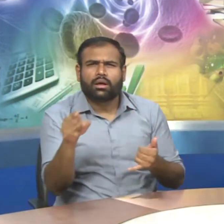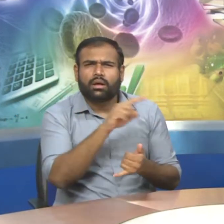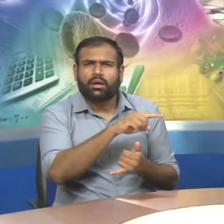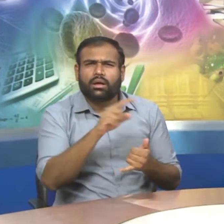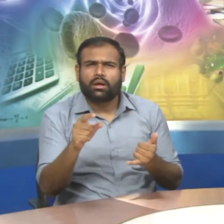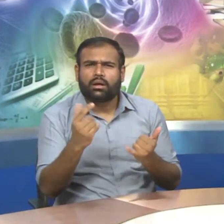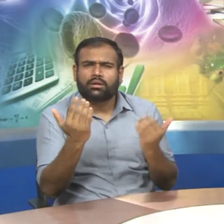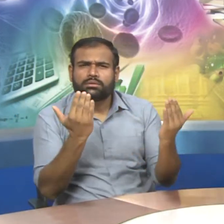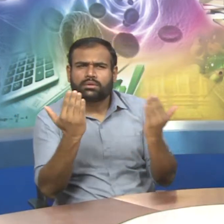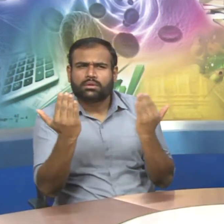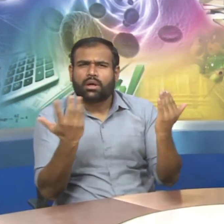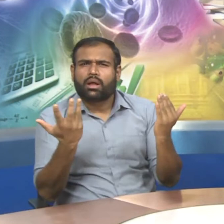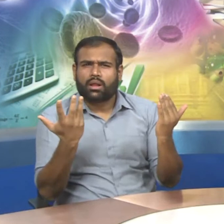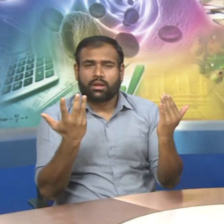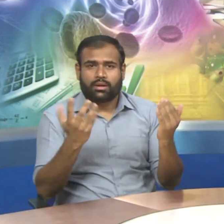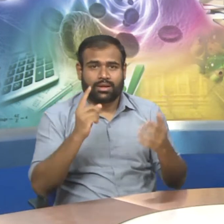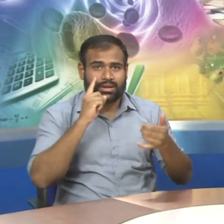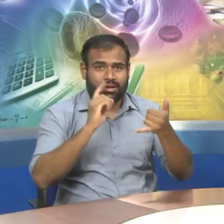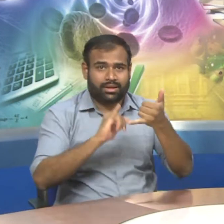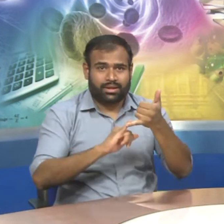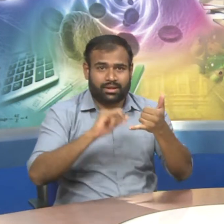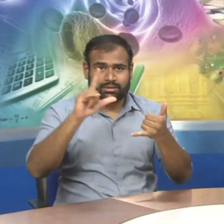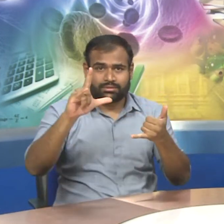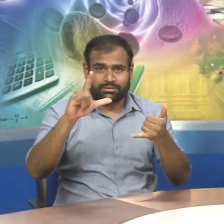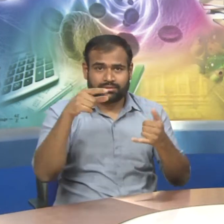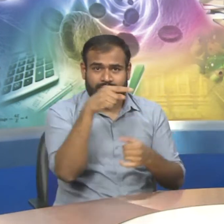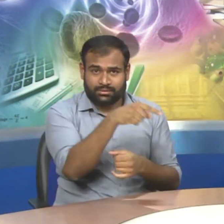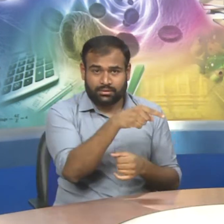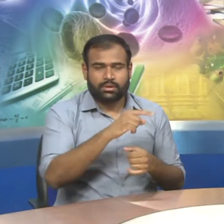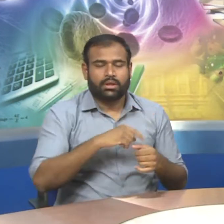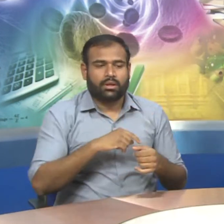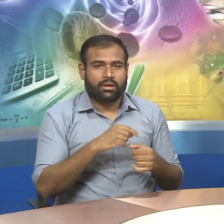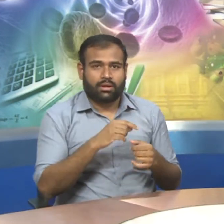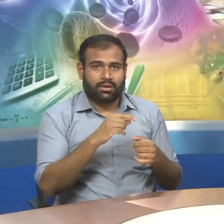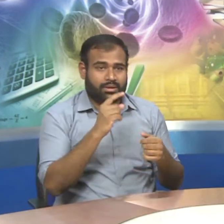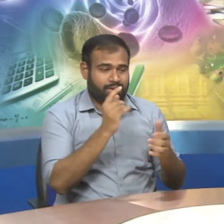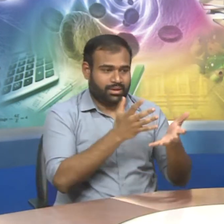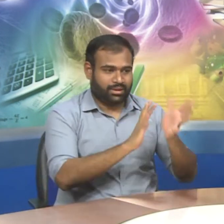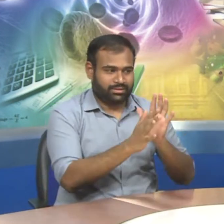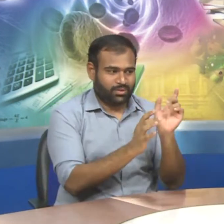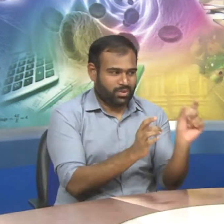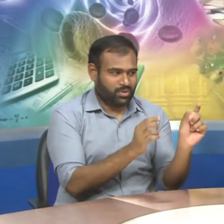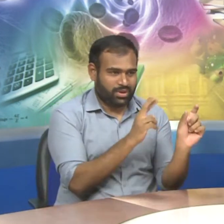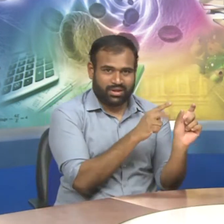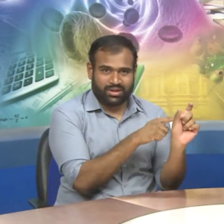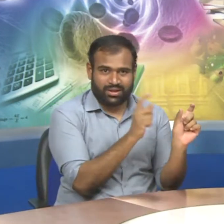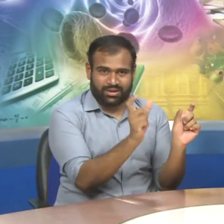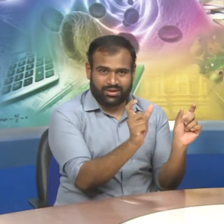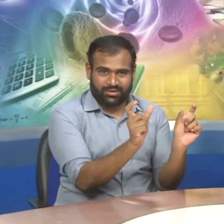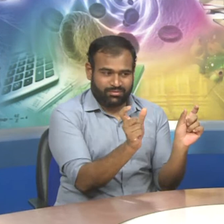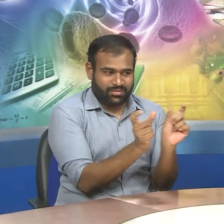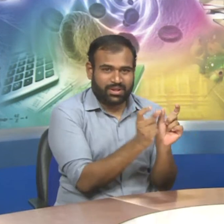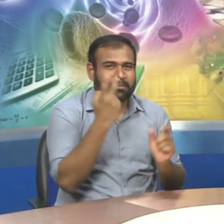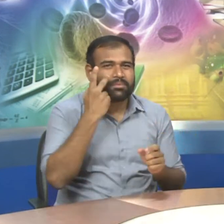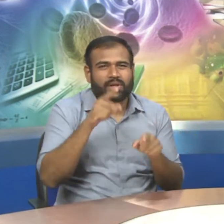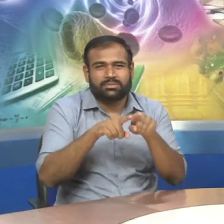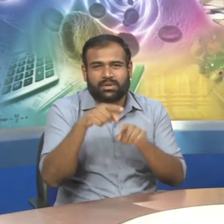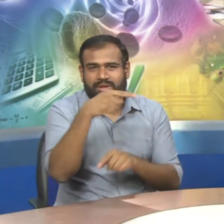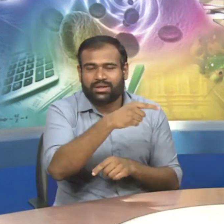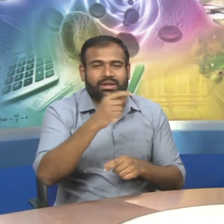word. And in ISL, you see, two signs are combined together. For example, in English we only